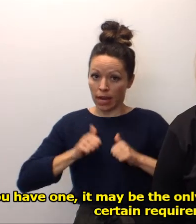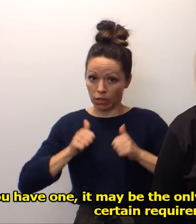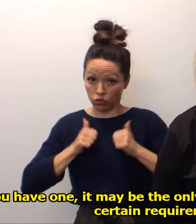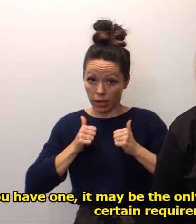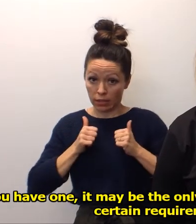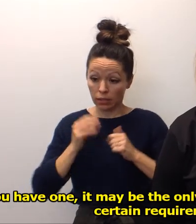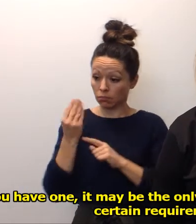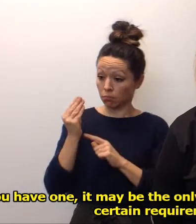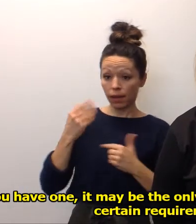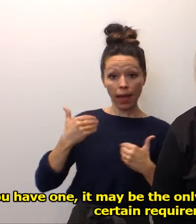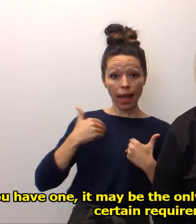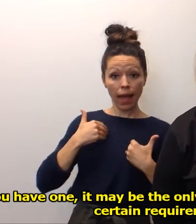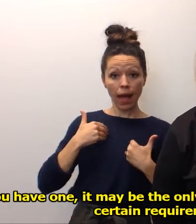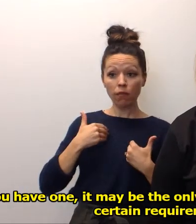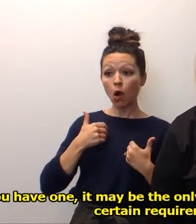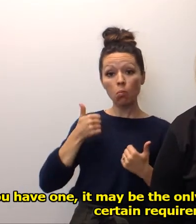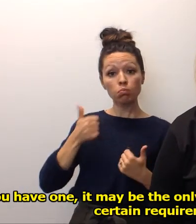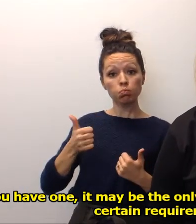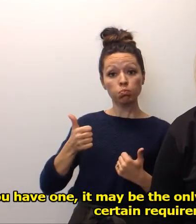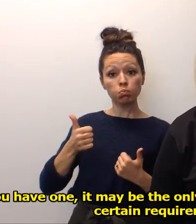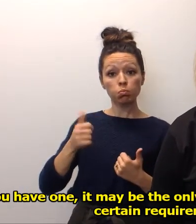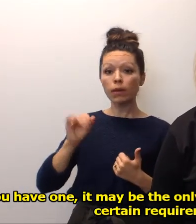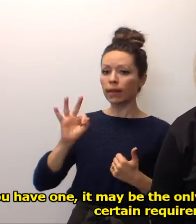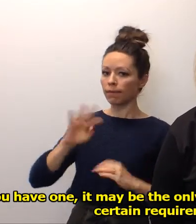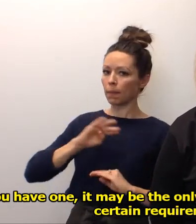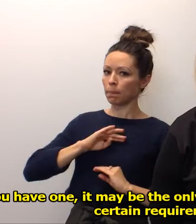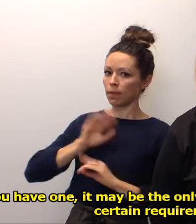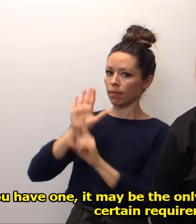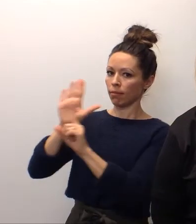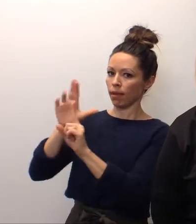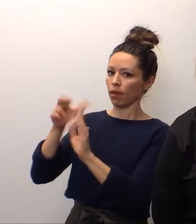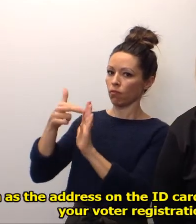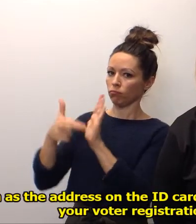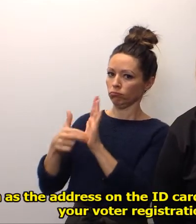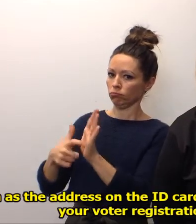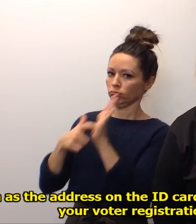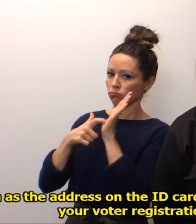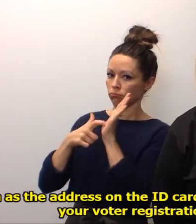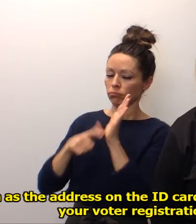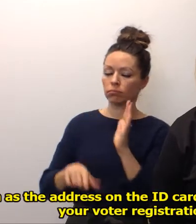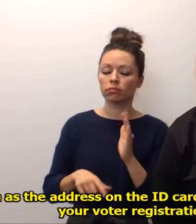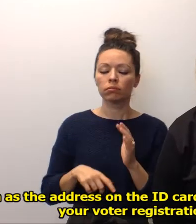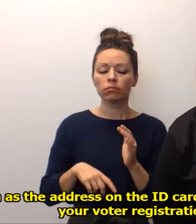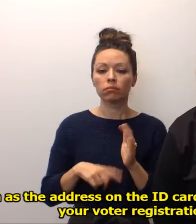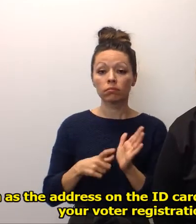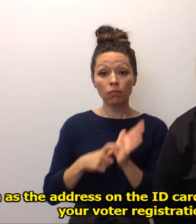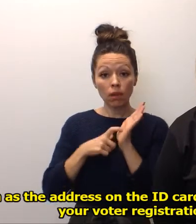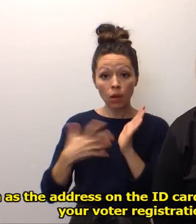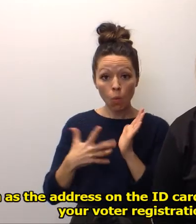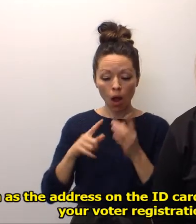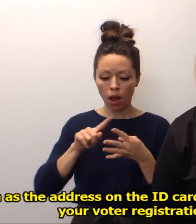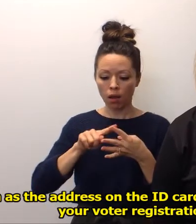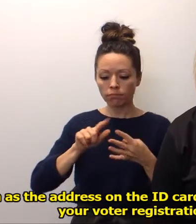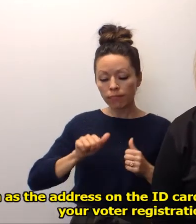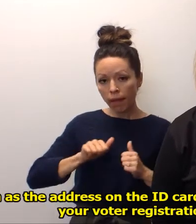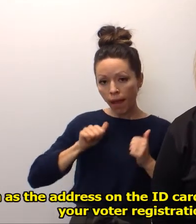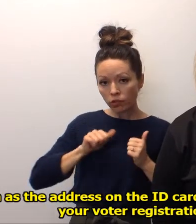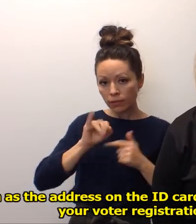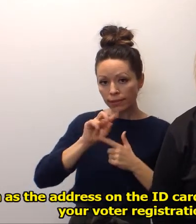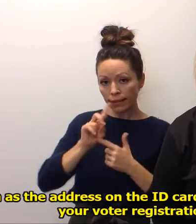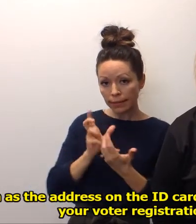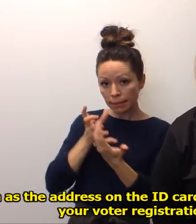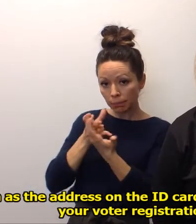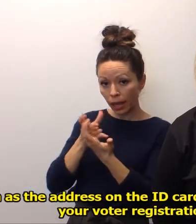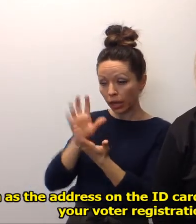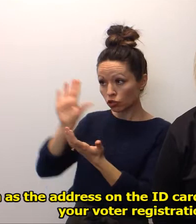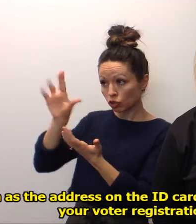may be the only ID you need if it meets certain requirements, such as the address on the ID card is current and matches your